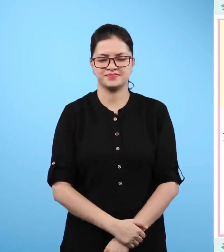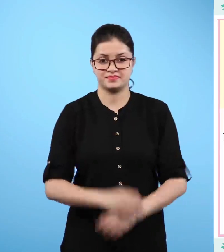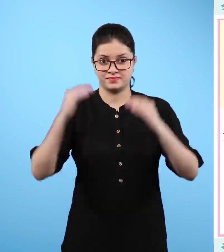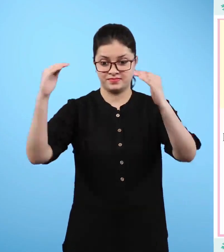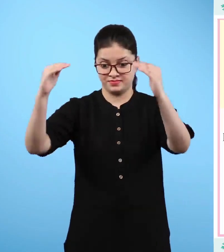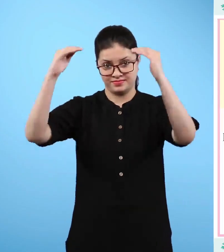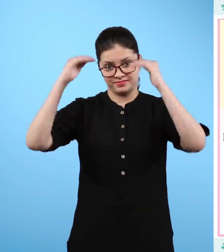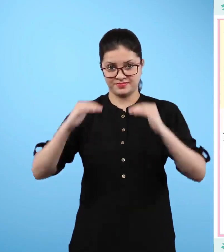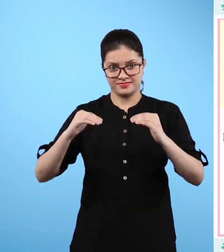From the top,